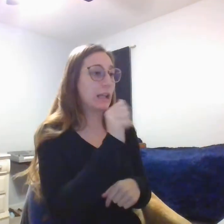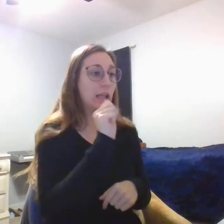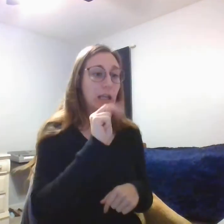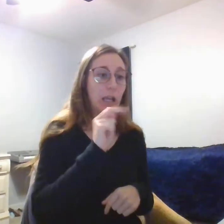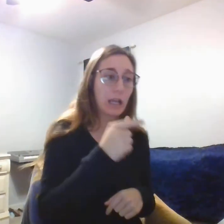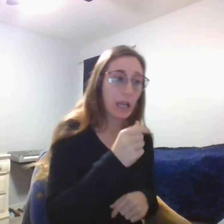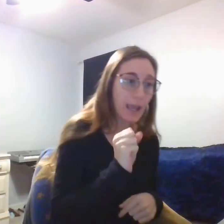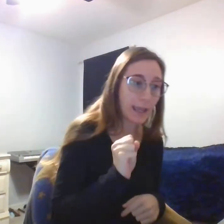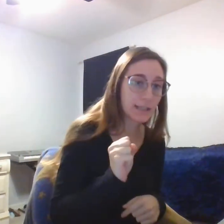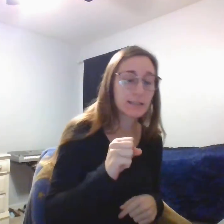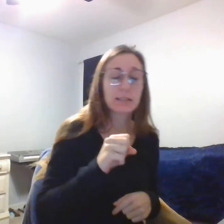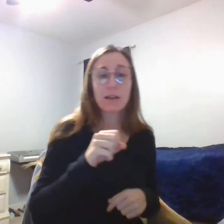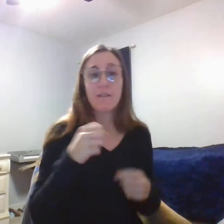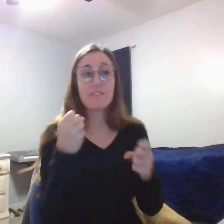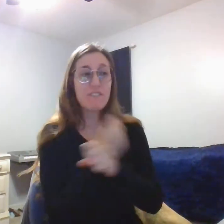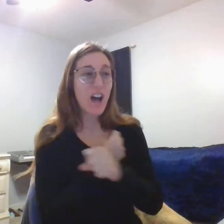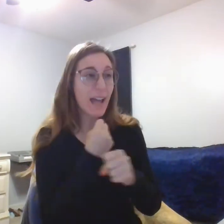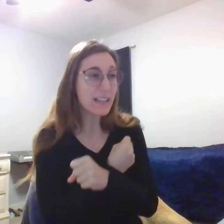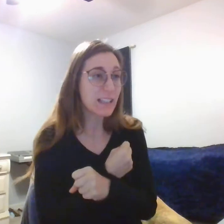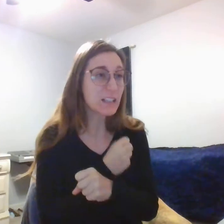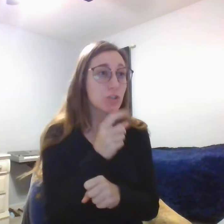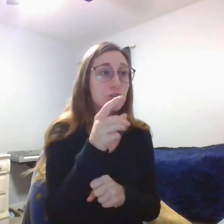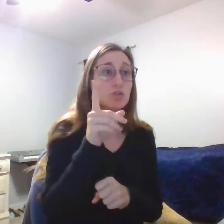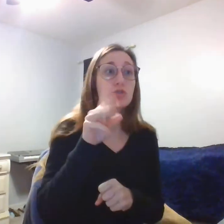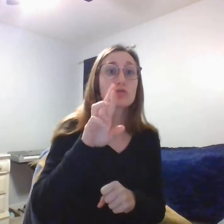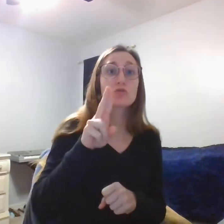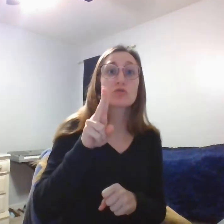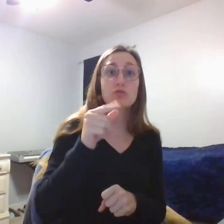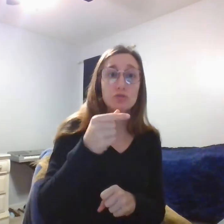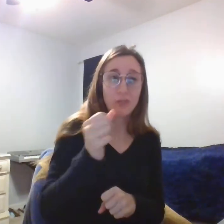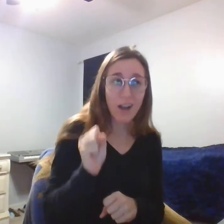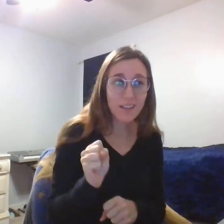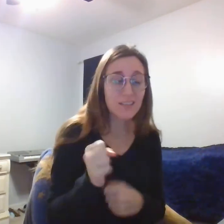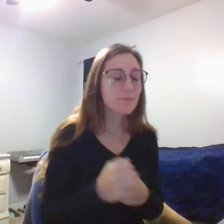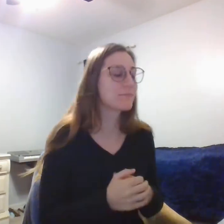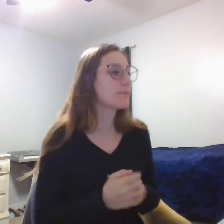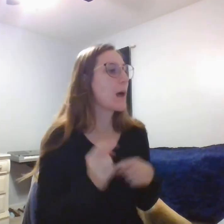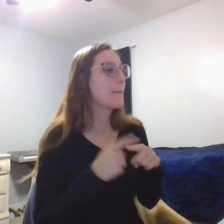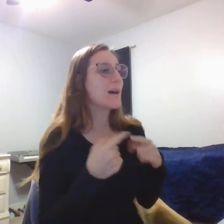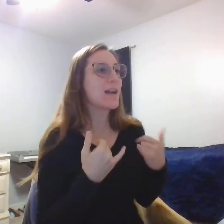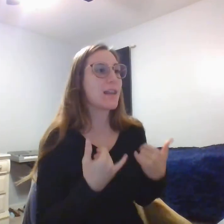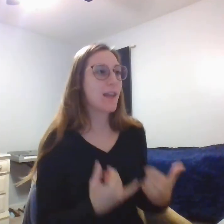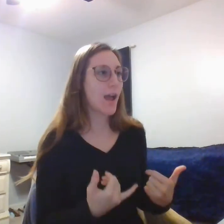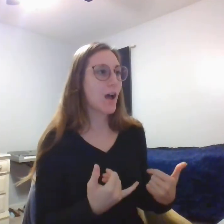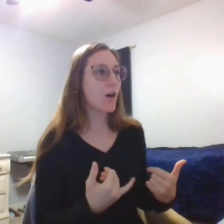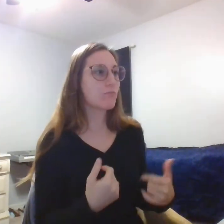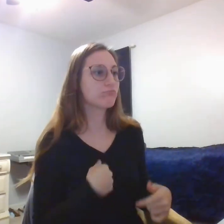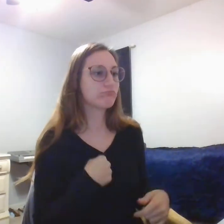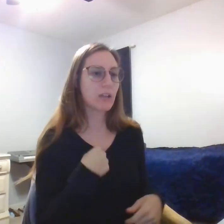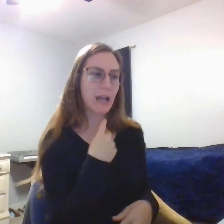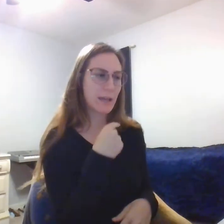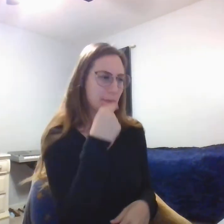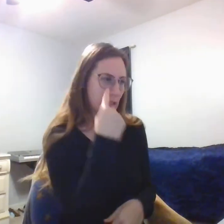drugs, but now where I stand, I'm truly blessed where I'm at. I completely changed my life, a